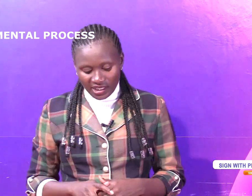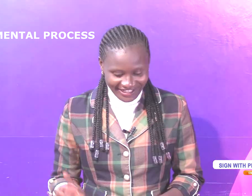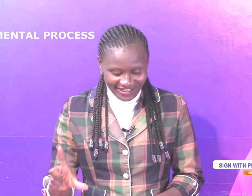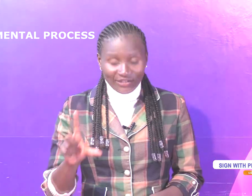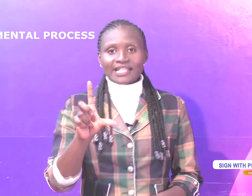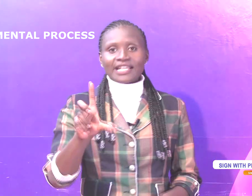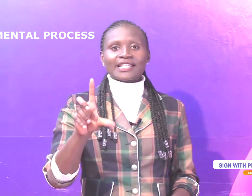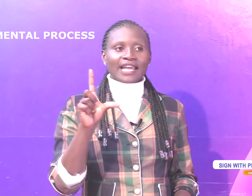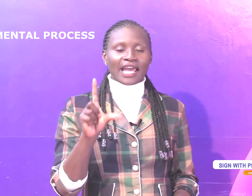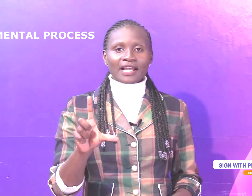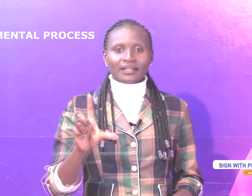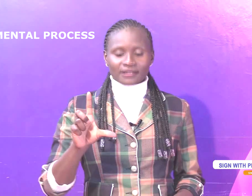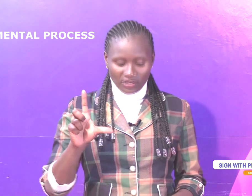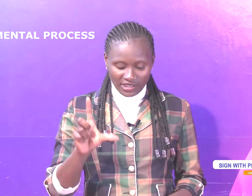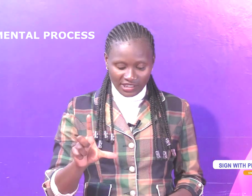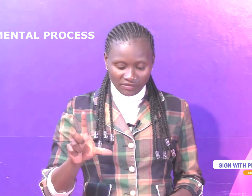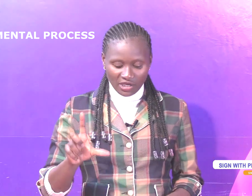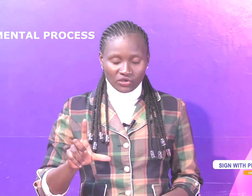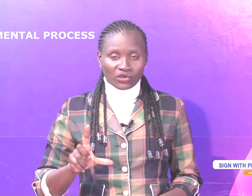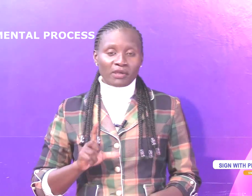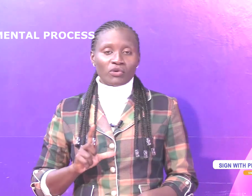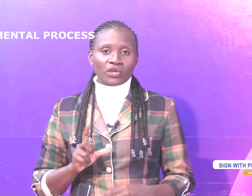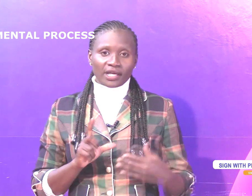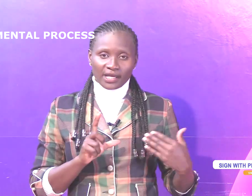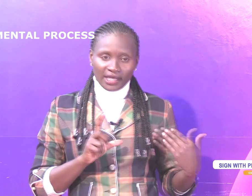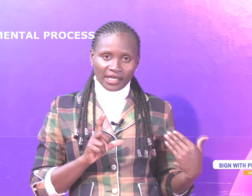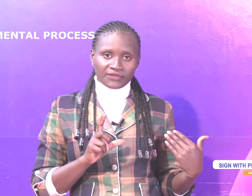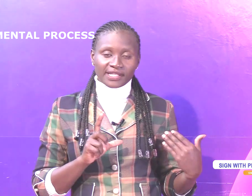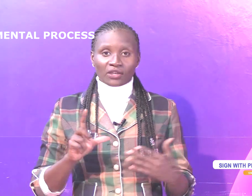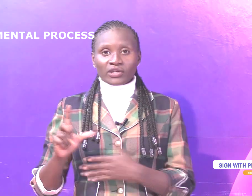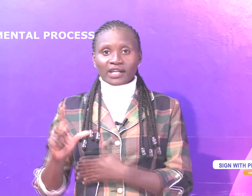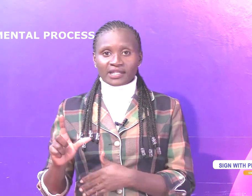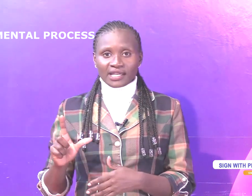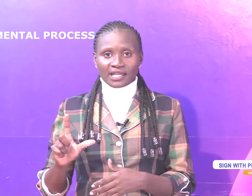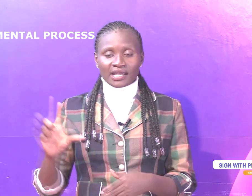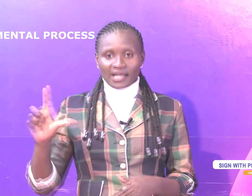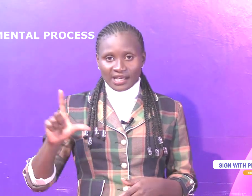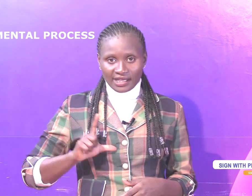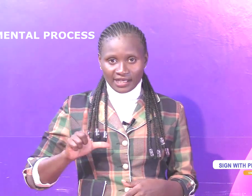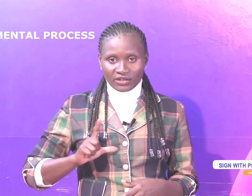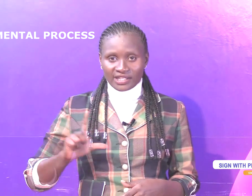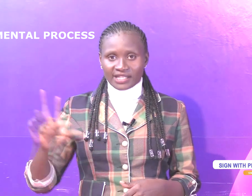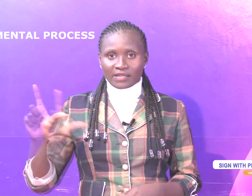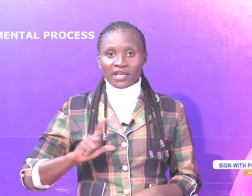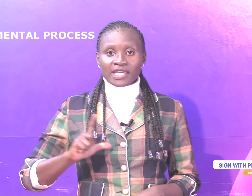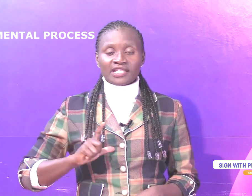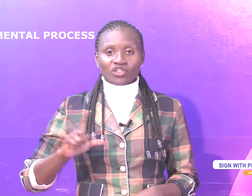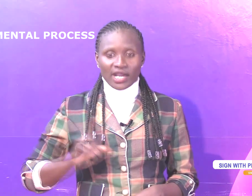using letter L, you're just making, or maybe on your left side or the right side, you're just tapping it twice.